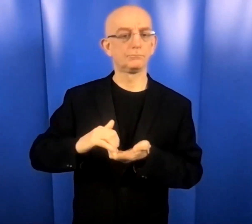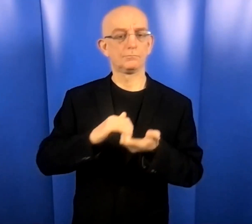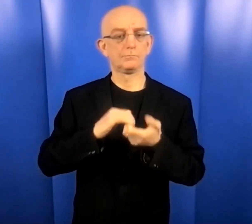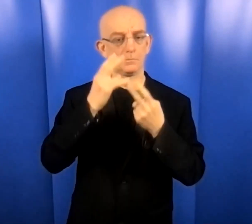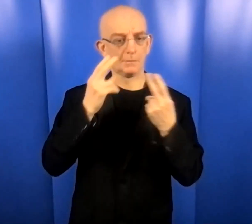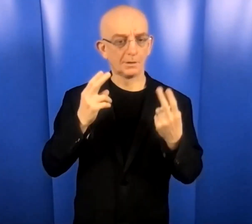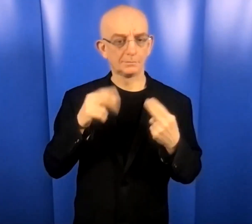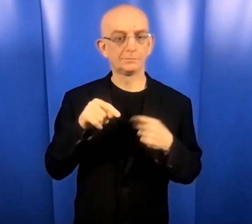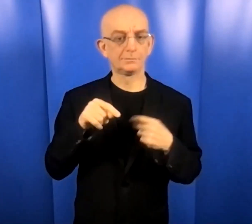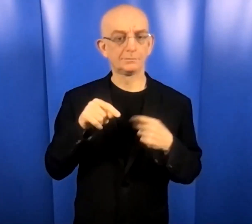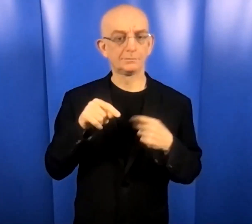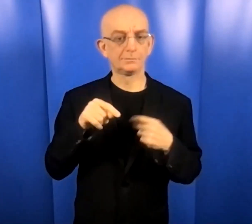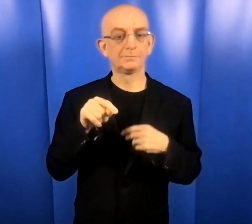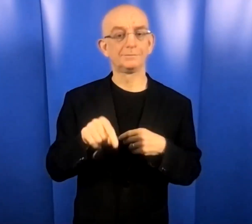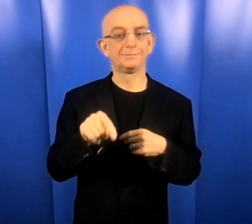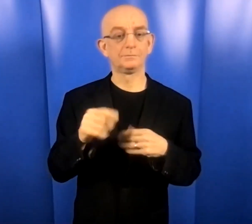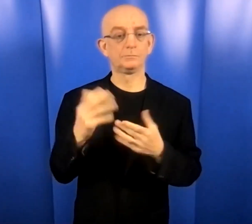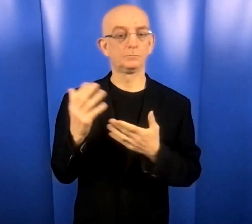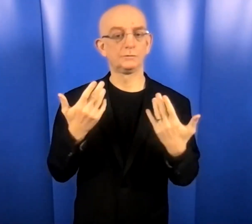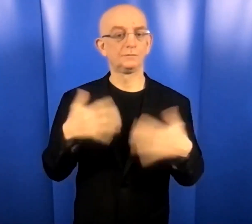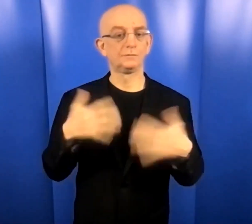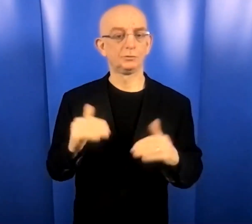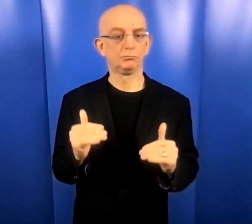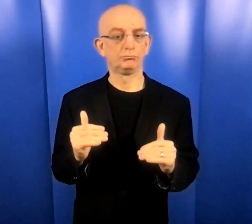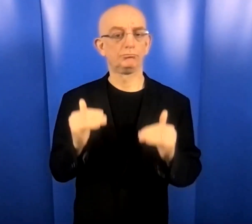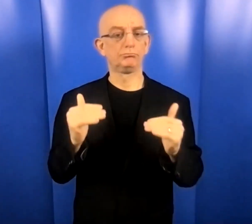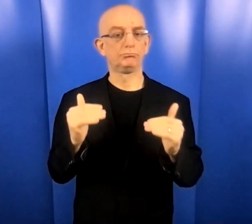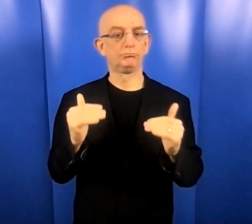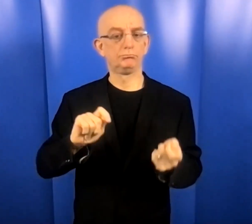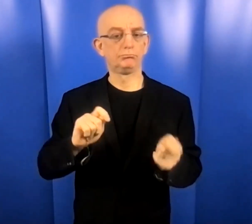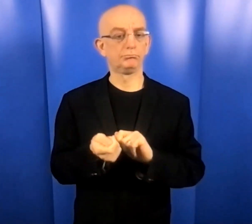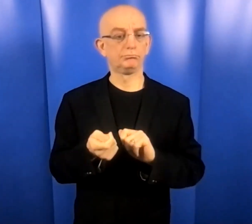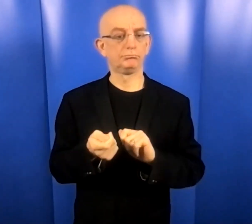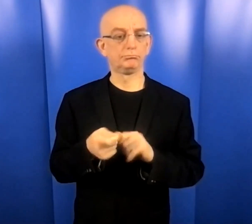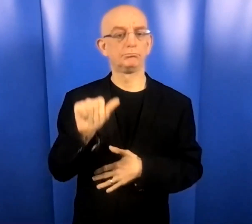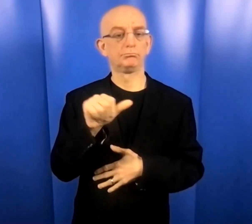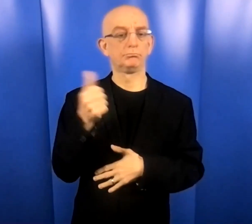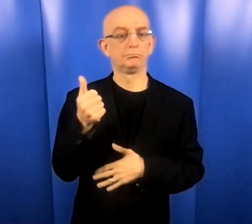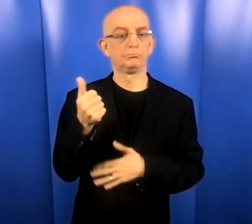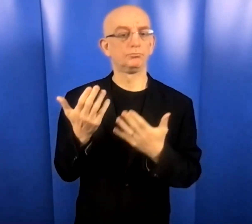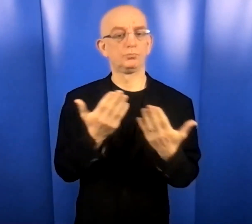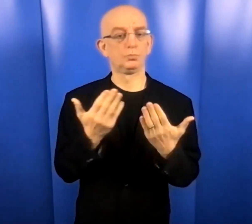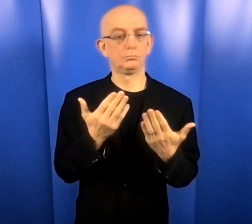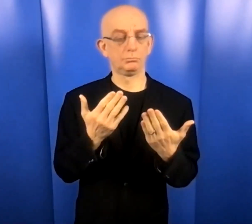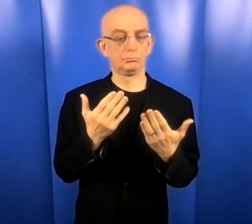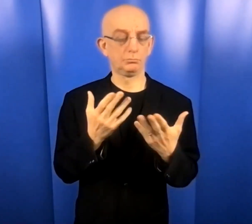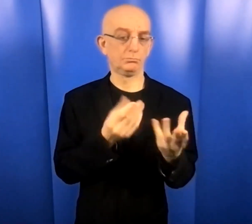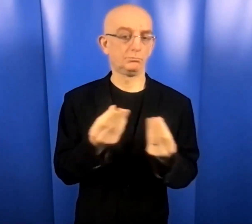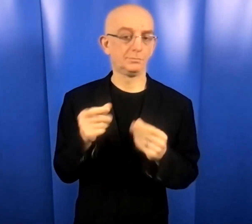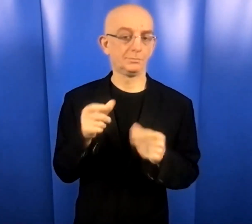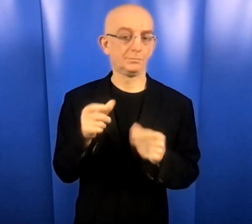So many learners with the visual impaired are trained there, and we have integrated them to the ordinary school.